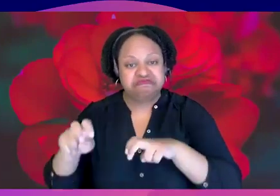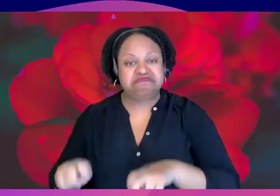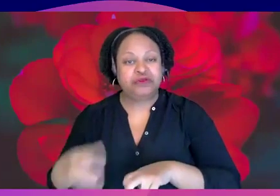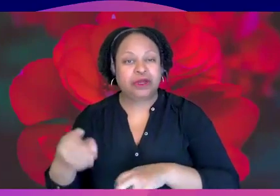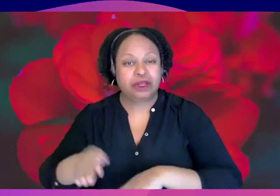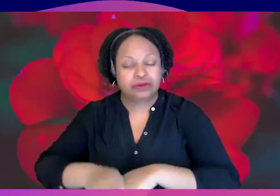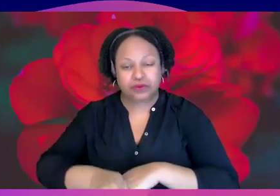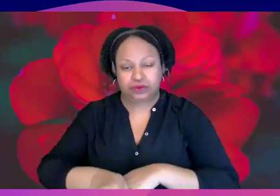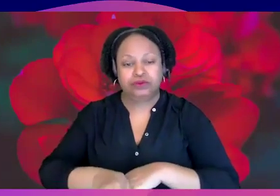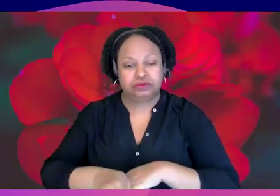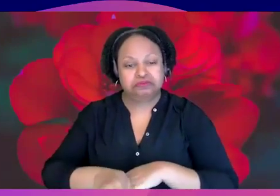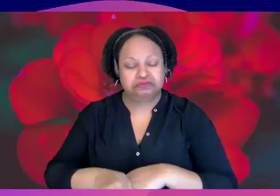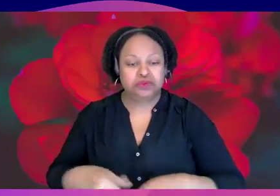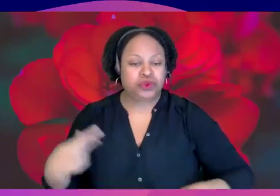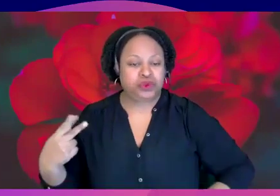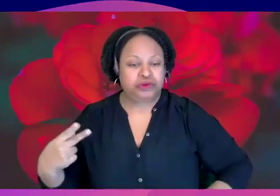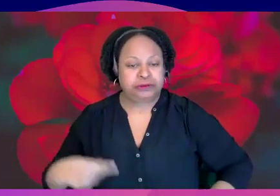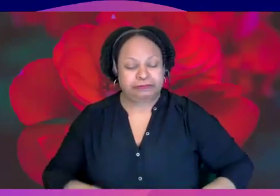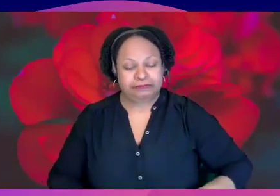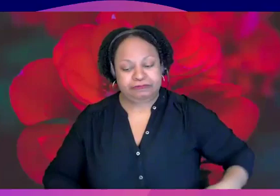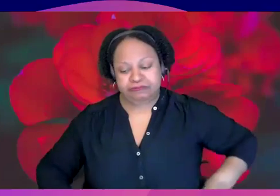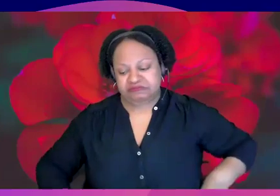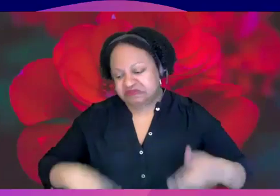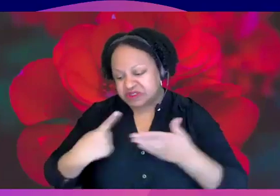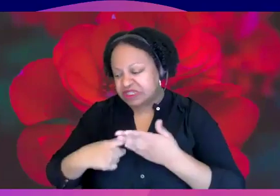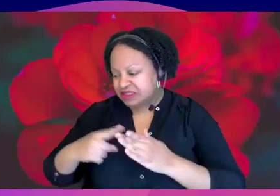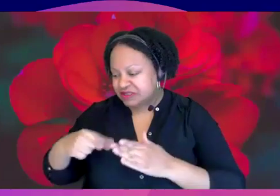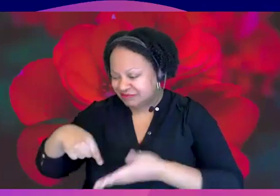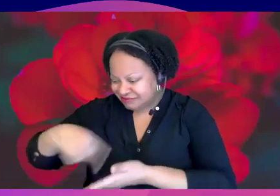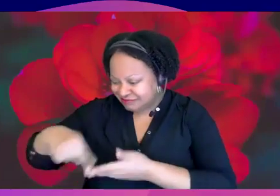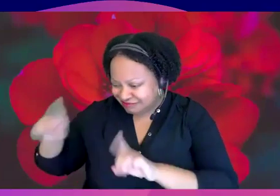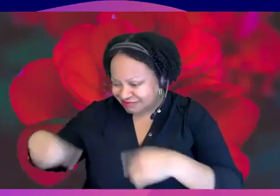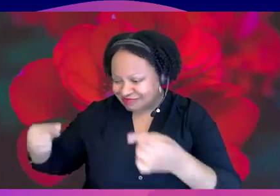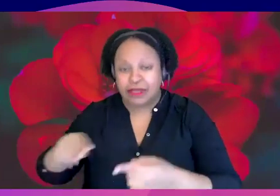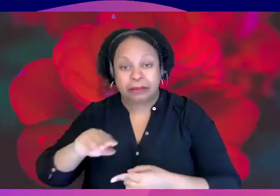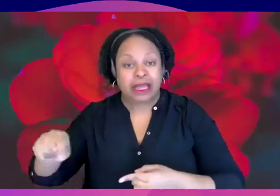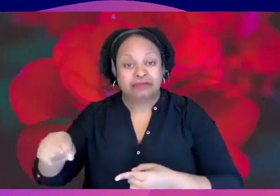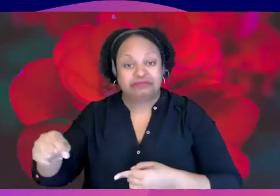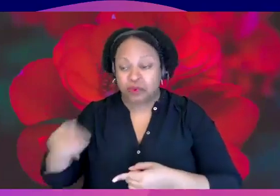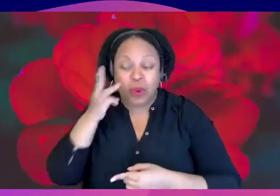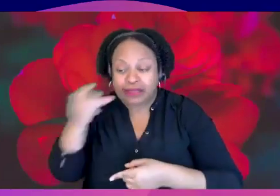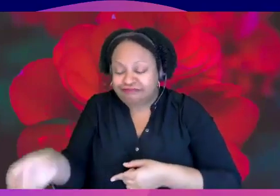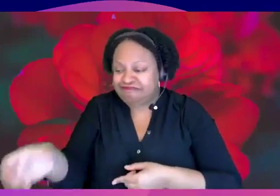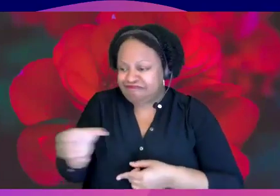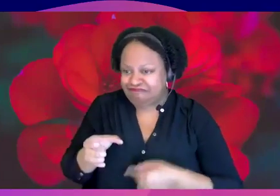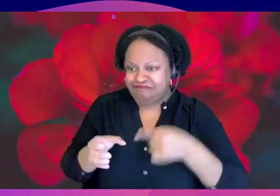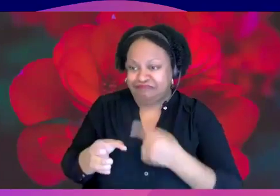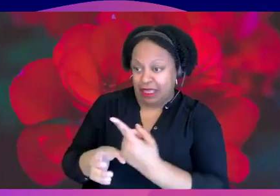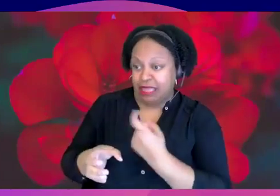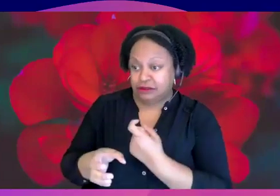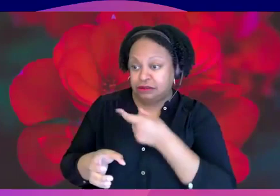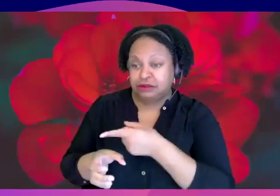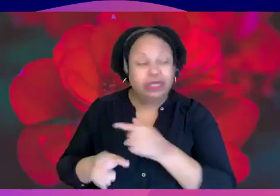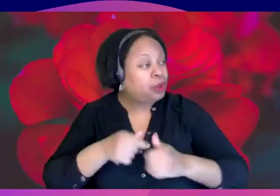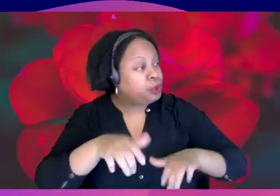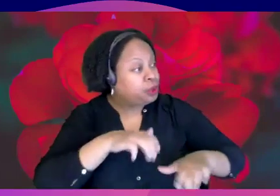Friday afternoon to debrief our week, and Matt handed me a glass of wine and asked me, "How